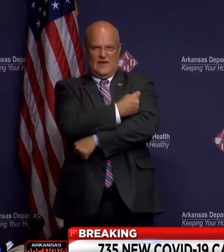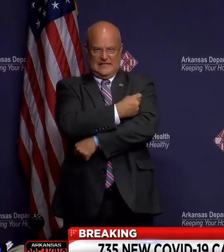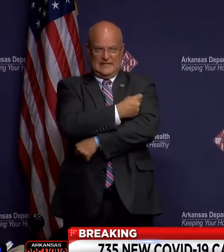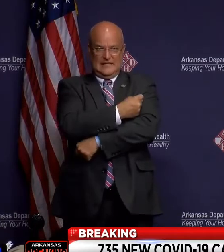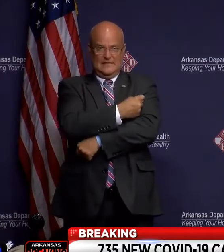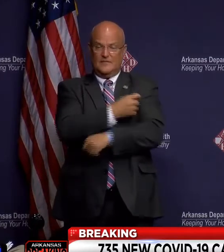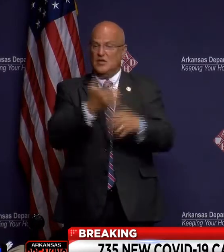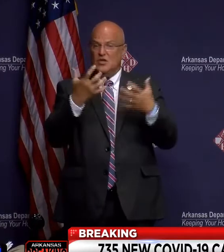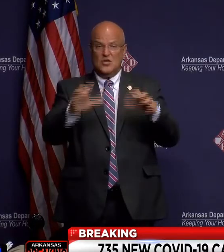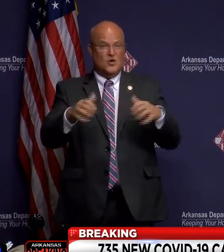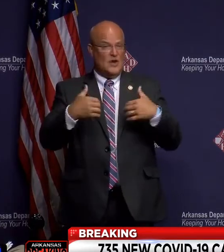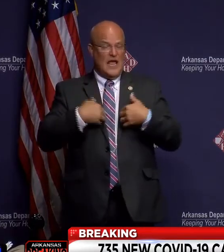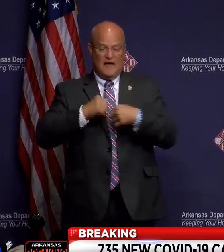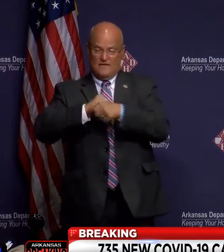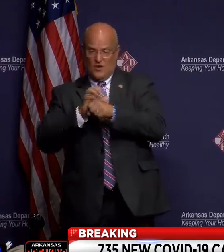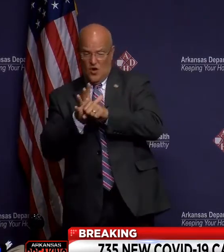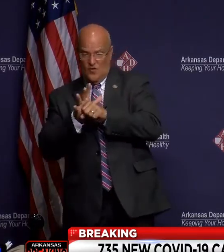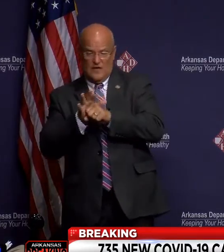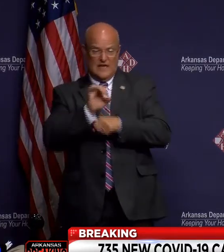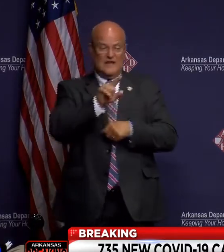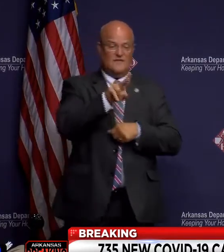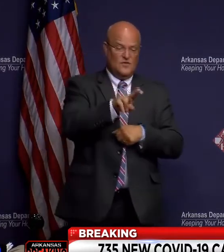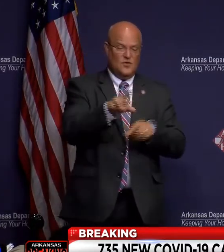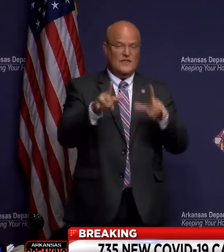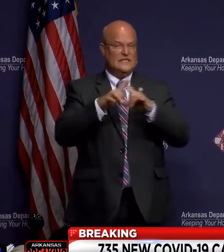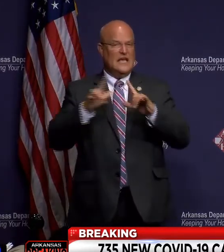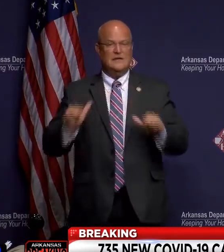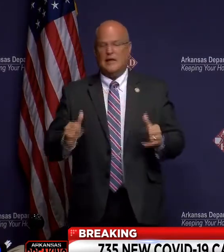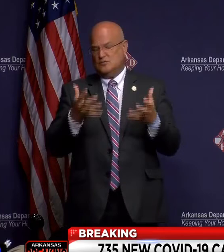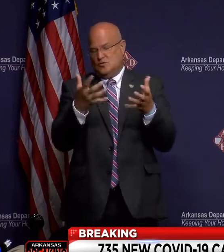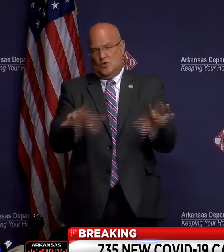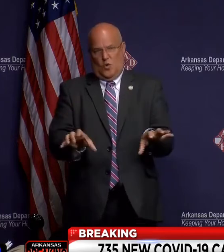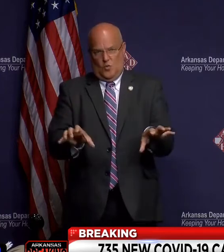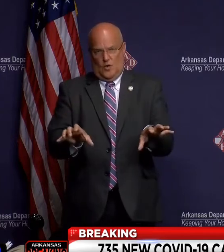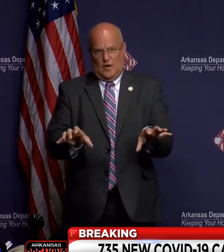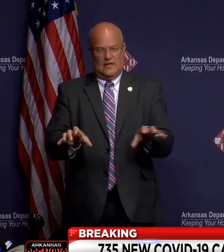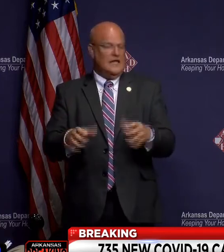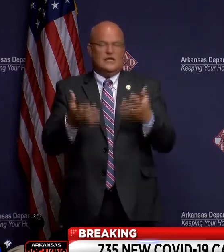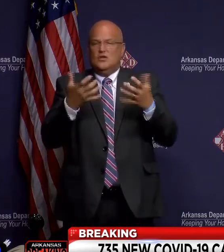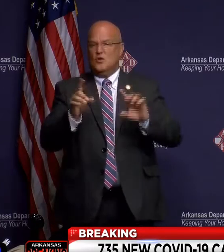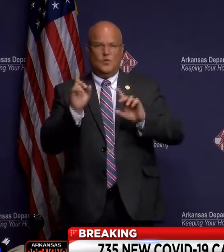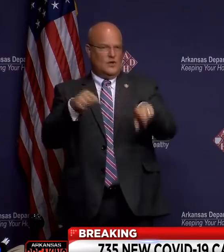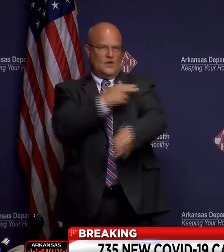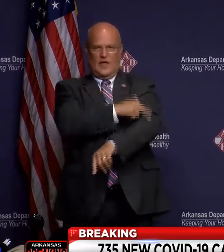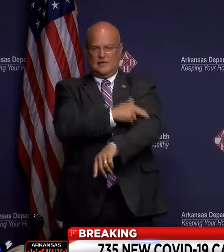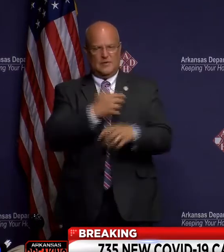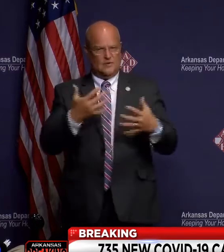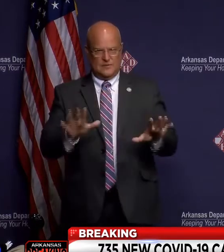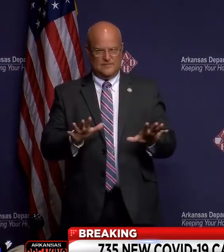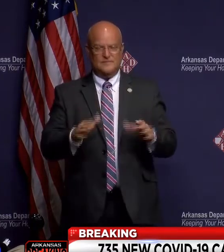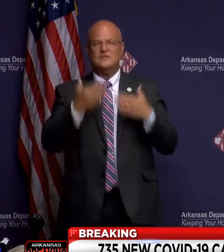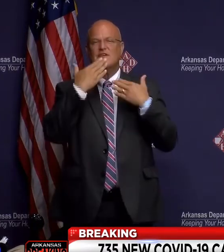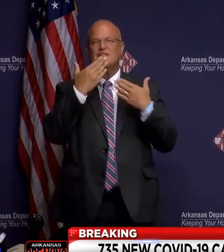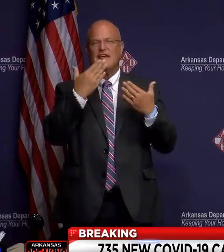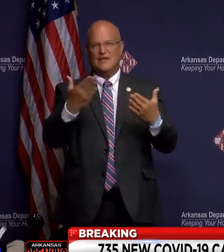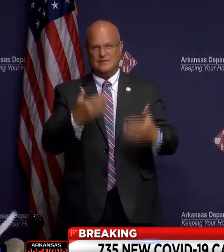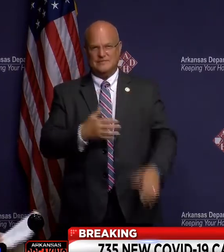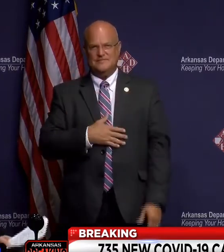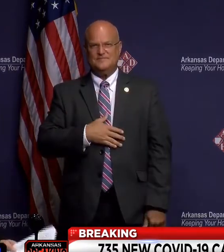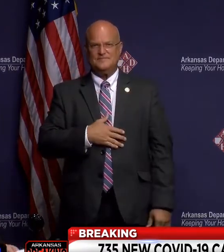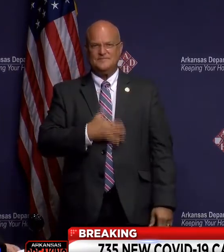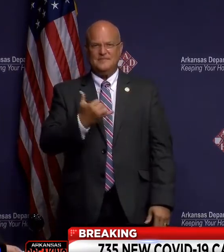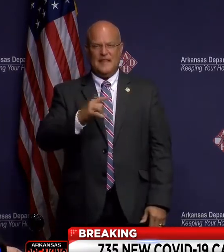you don't want to have COVID-19 and flu at the same time, and you don't want to end up in the hospital. So thank you. We'll take questions.